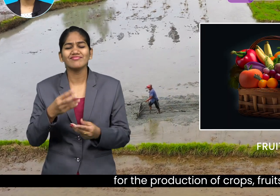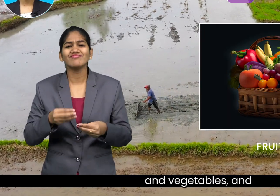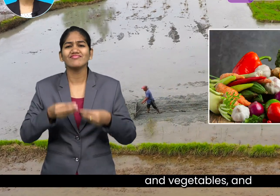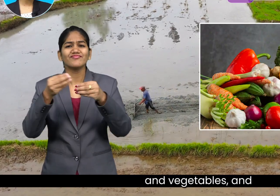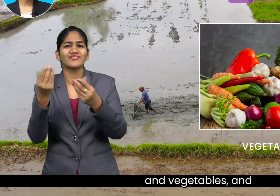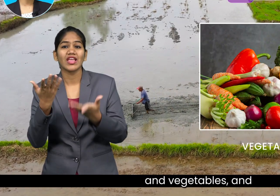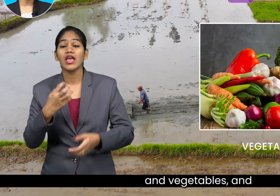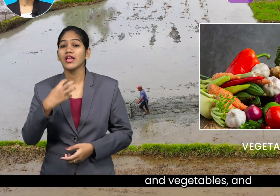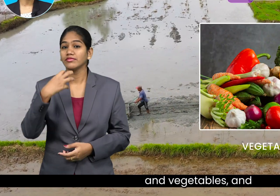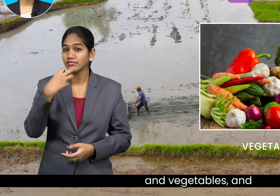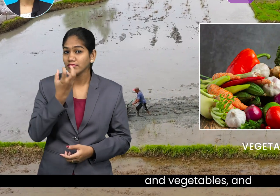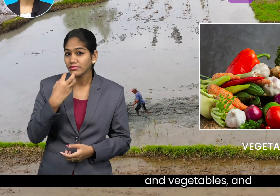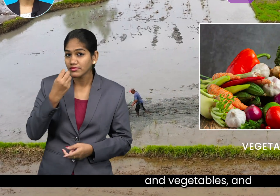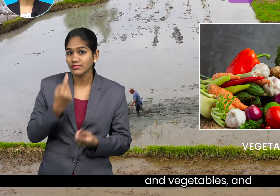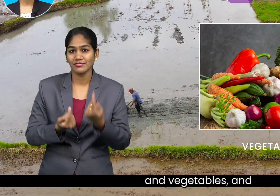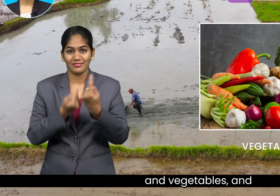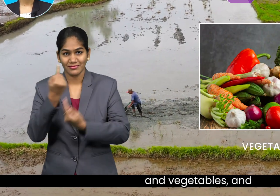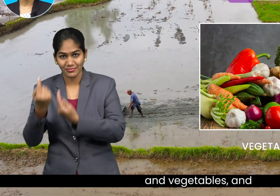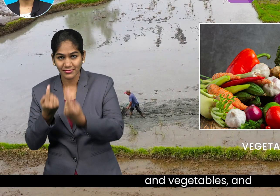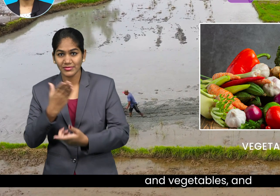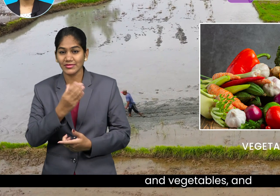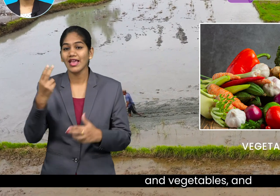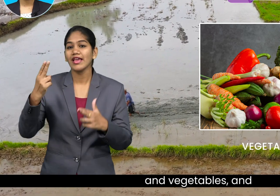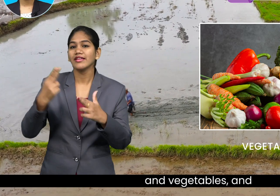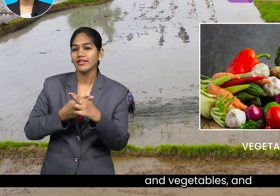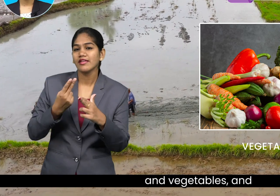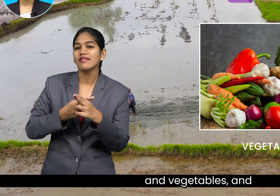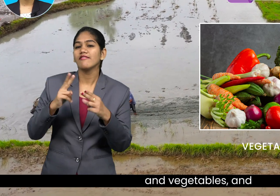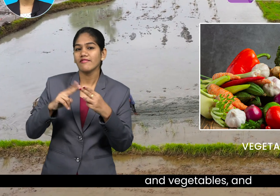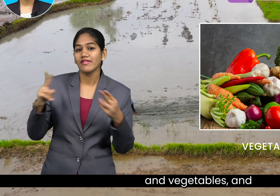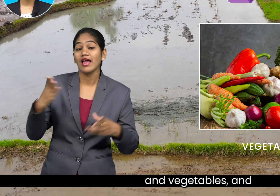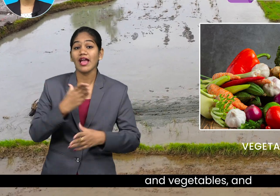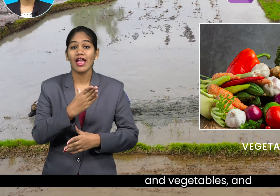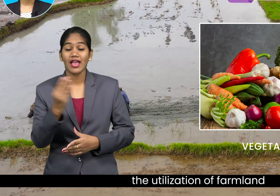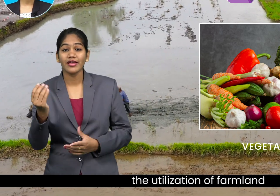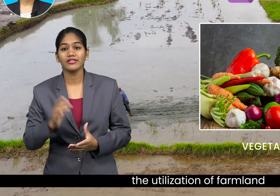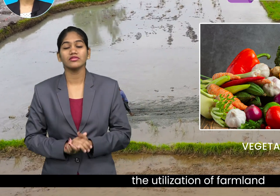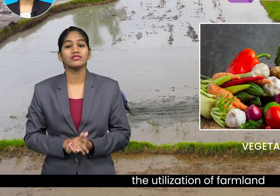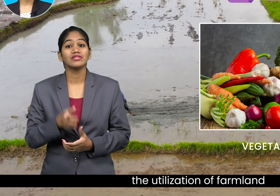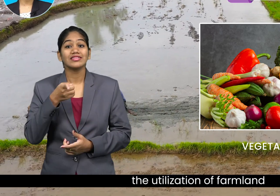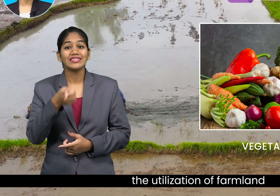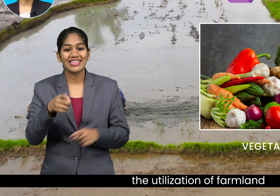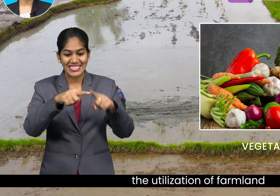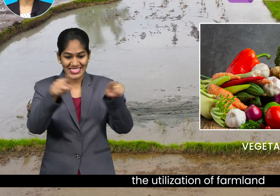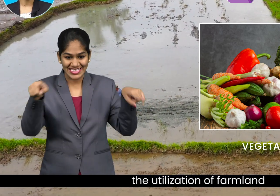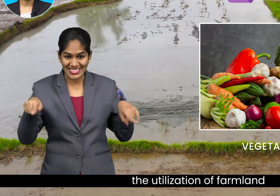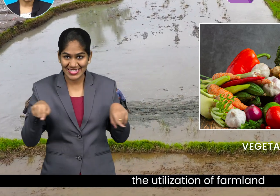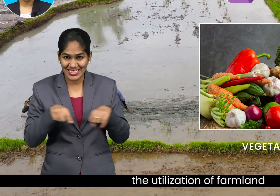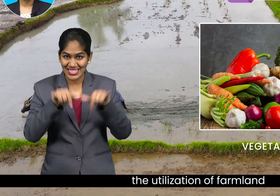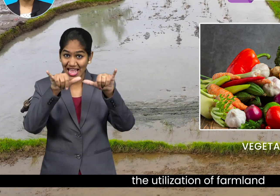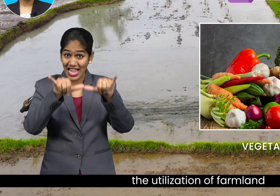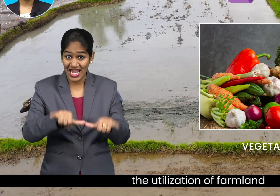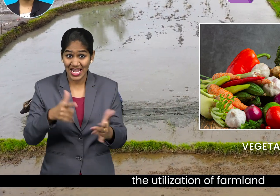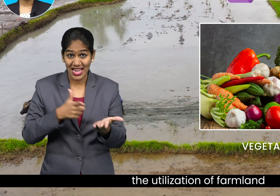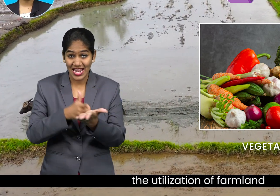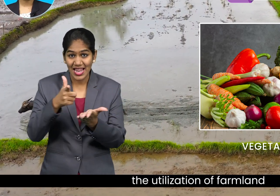fruits and vegetables, and the utilization of